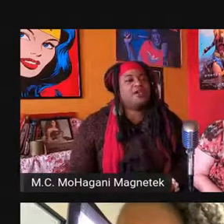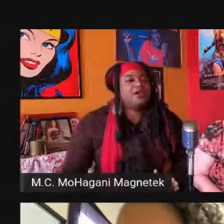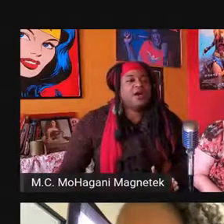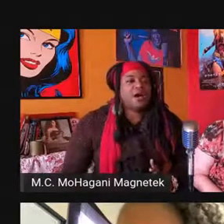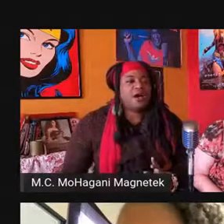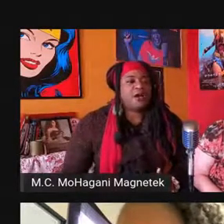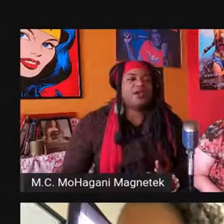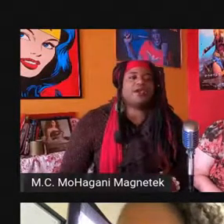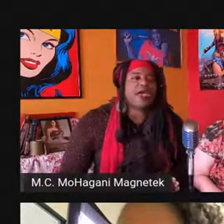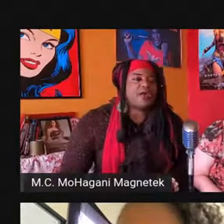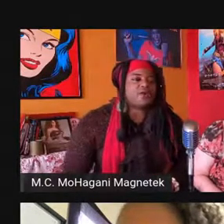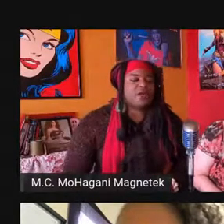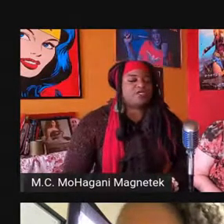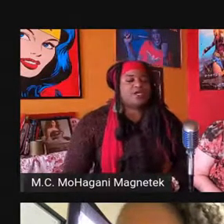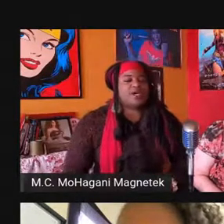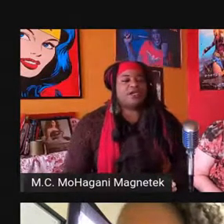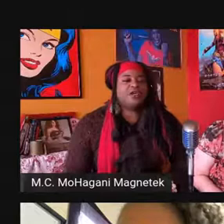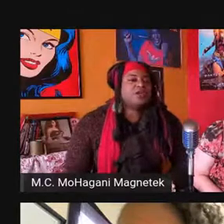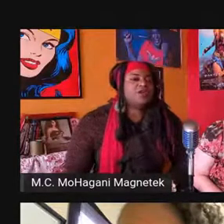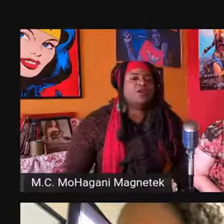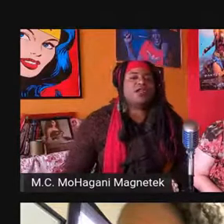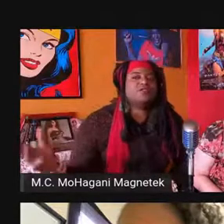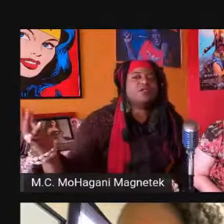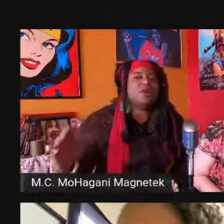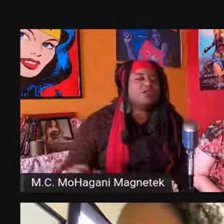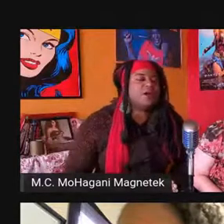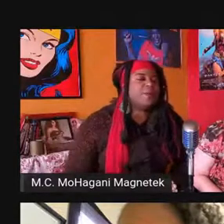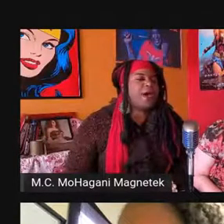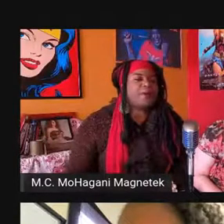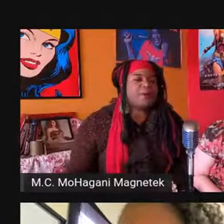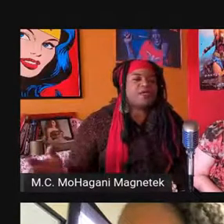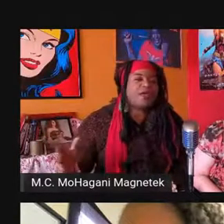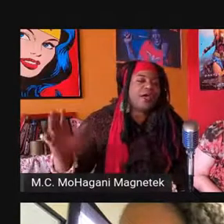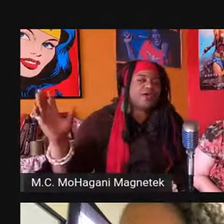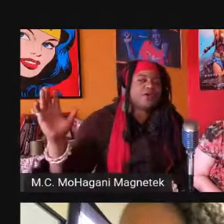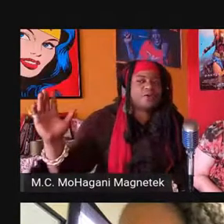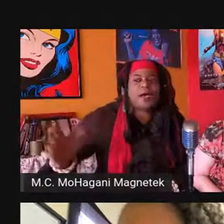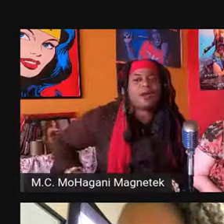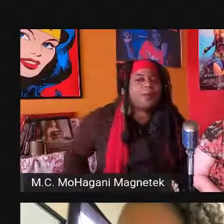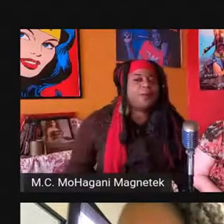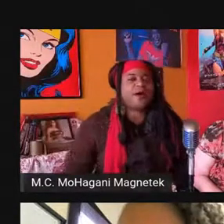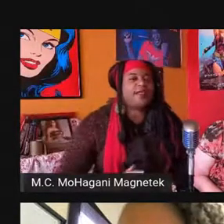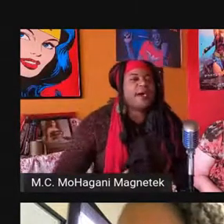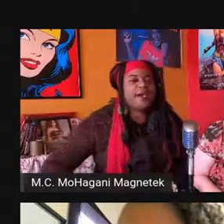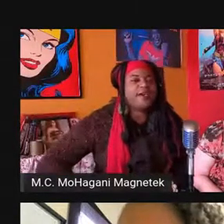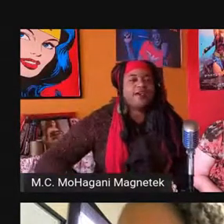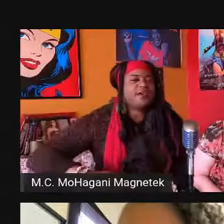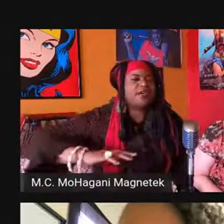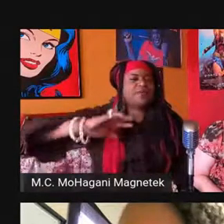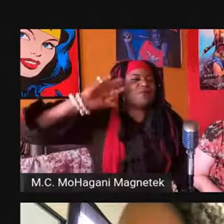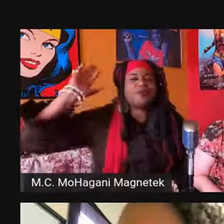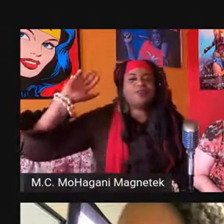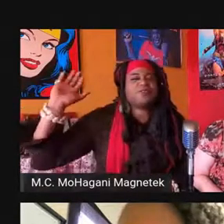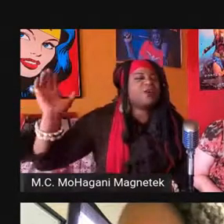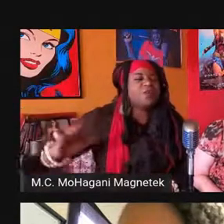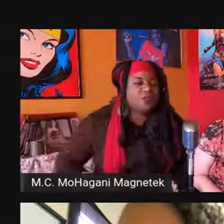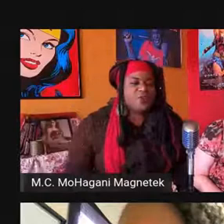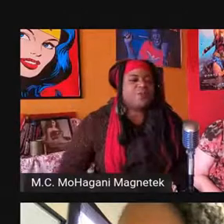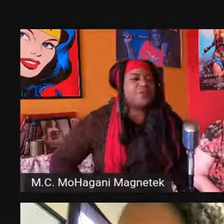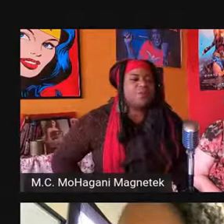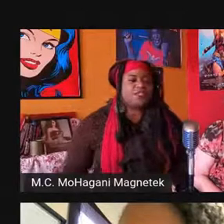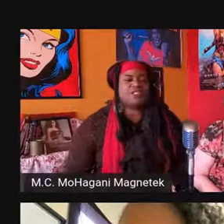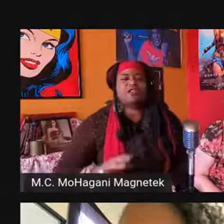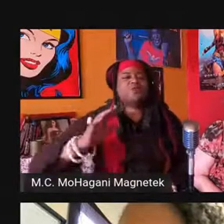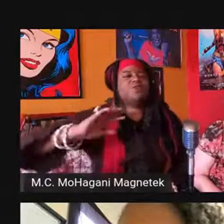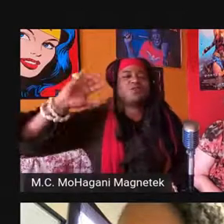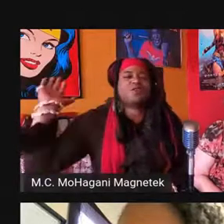again here in Anchorage. And, you know, and that's the one thing about me. And like, no matter what, like, if you don't